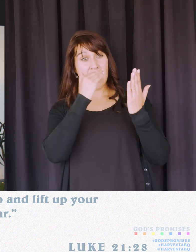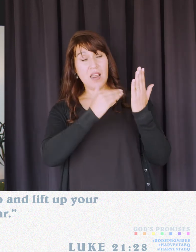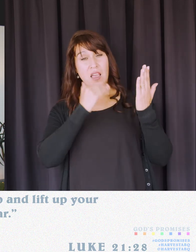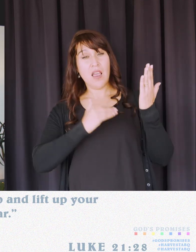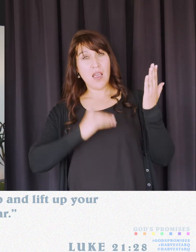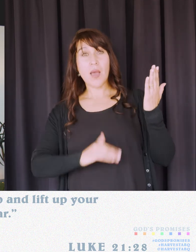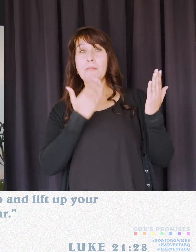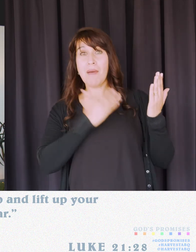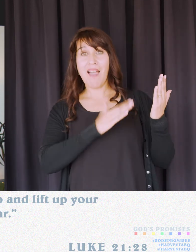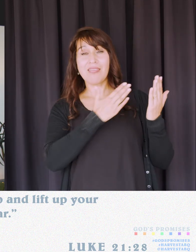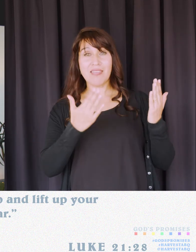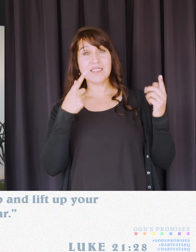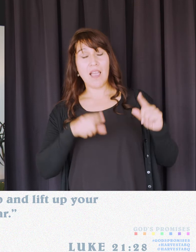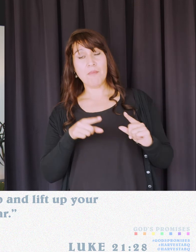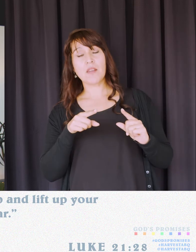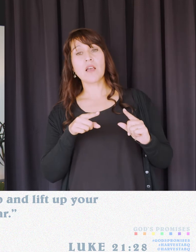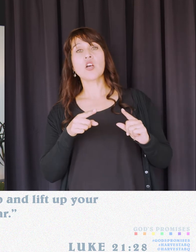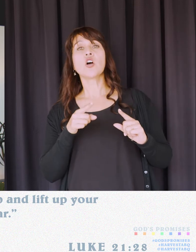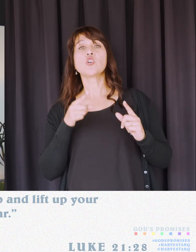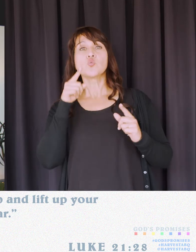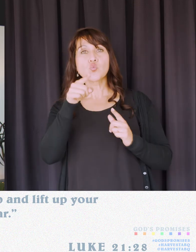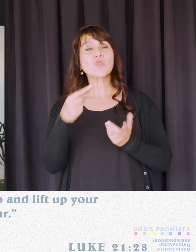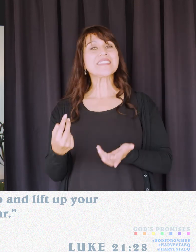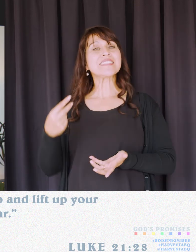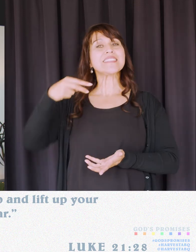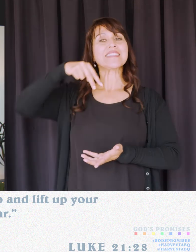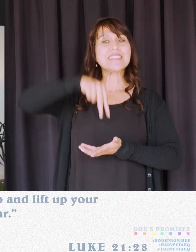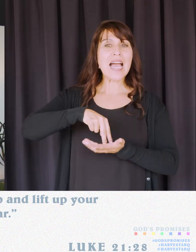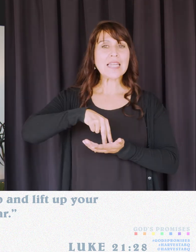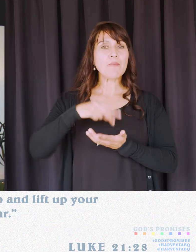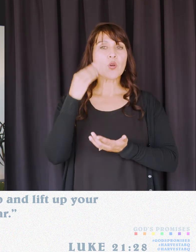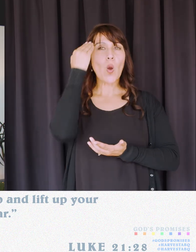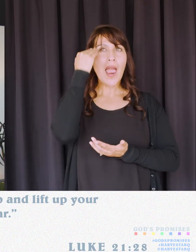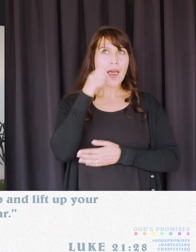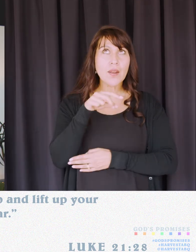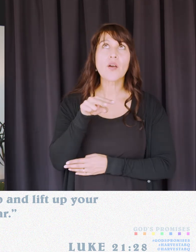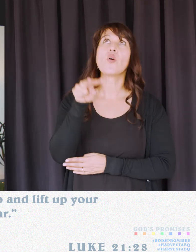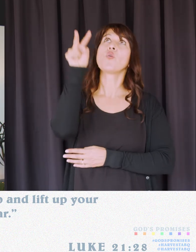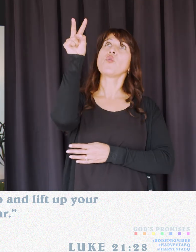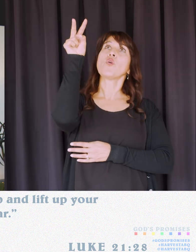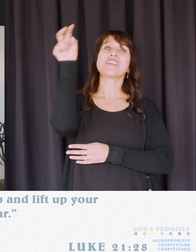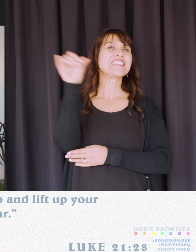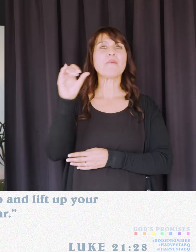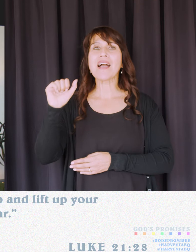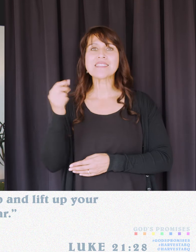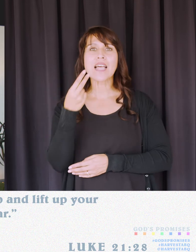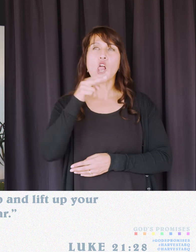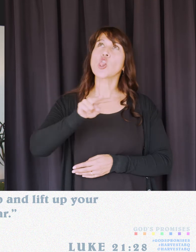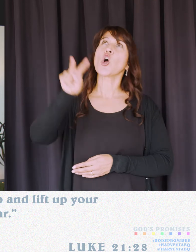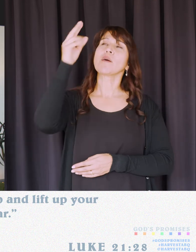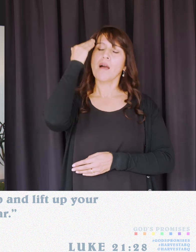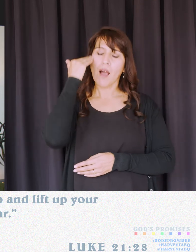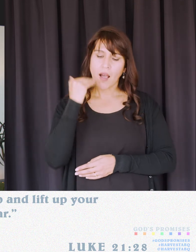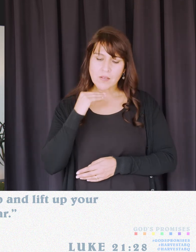bad stuff that's happening, he says, stand up and lift up your heads. Sounds kind of like Isaiah, right? Look up, lift up